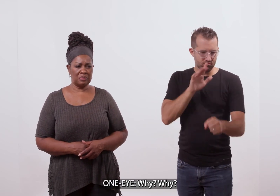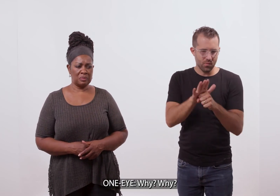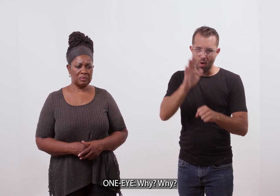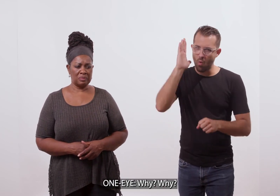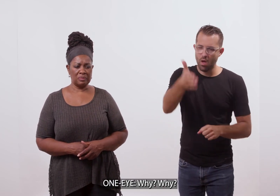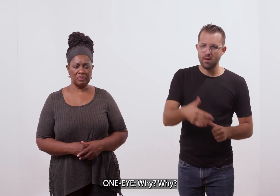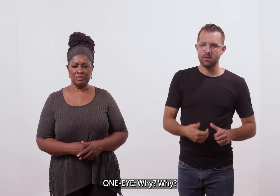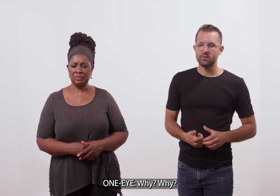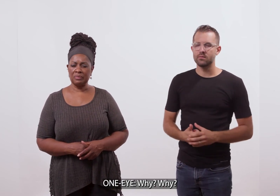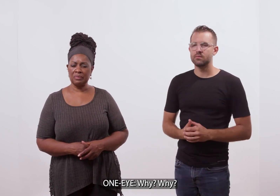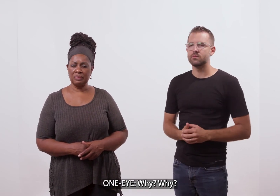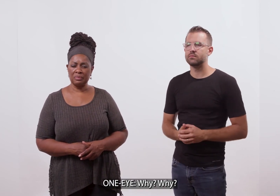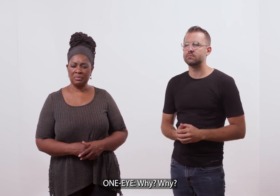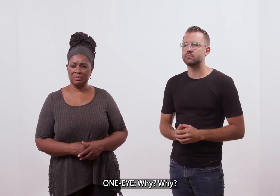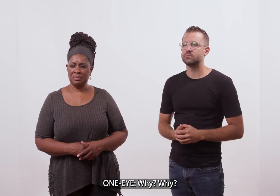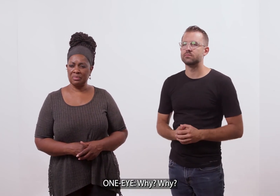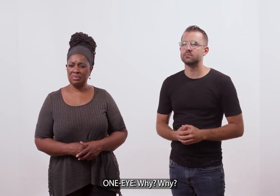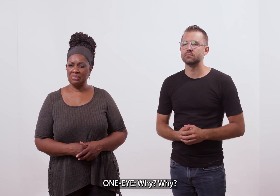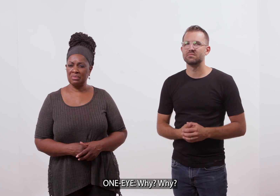Why? Why?